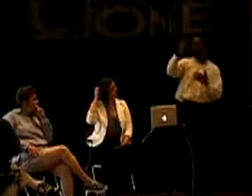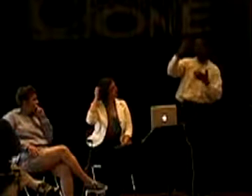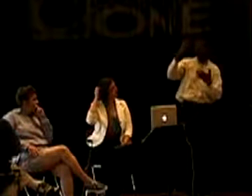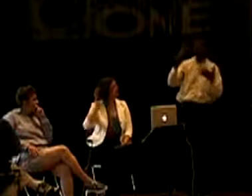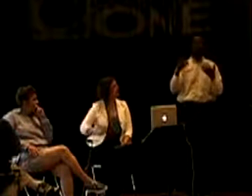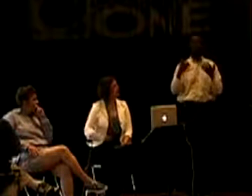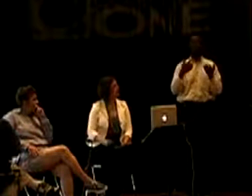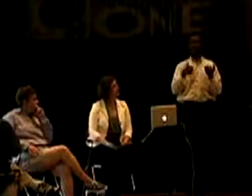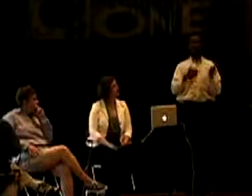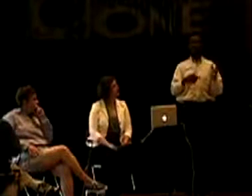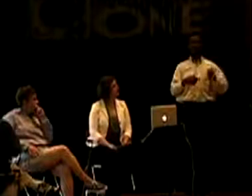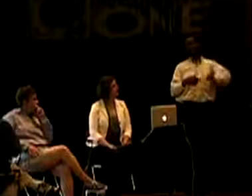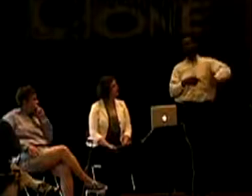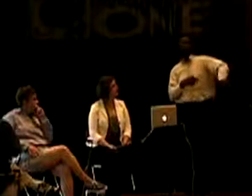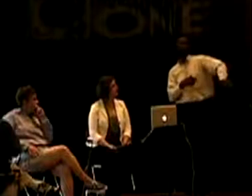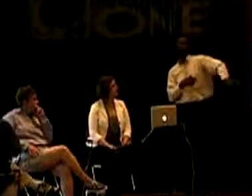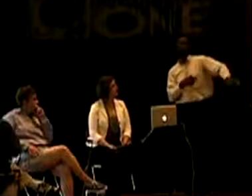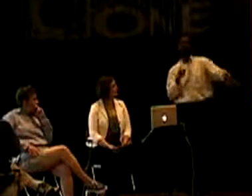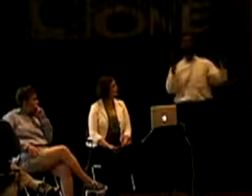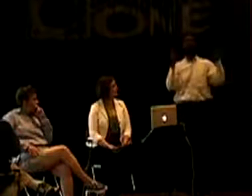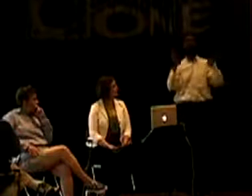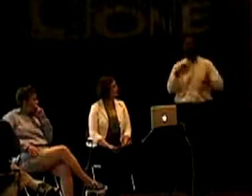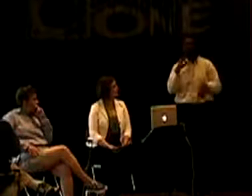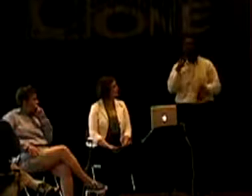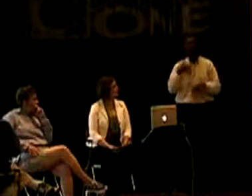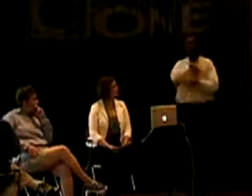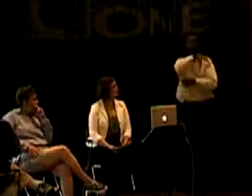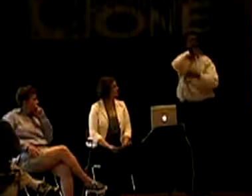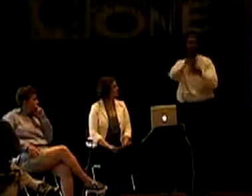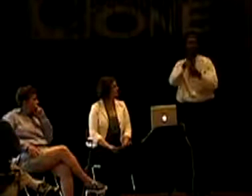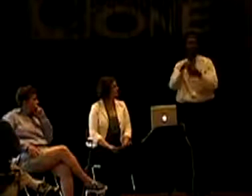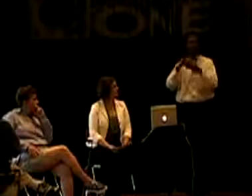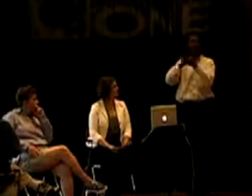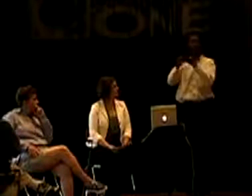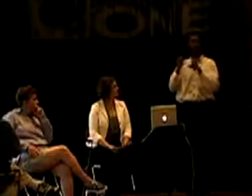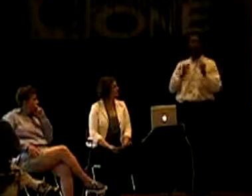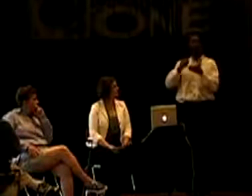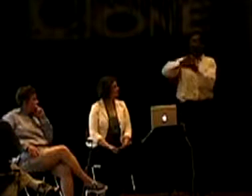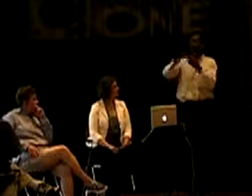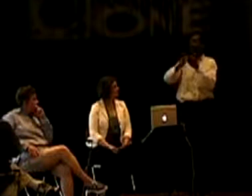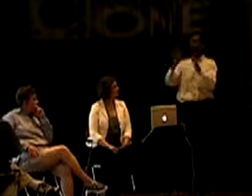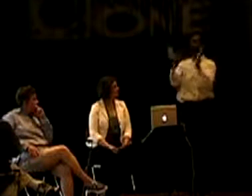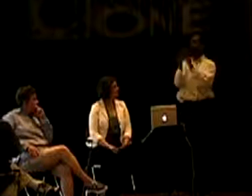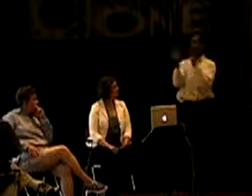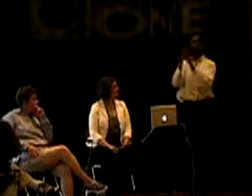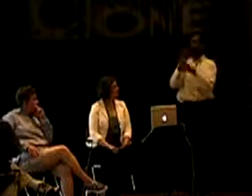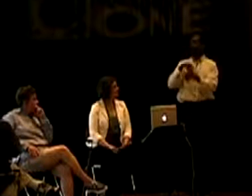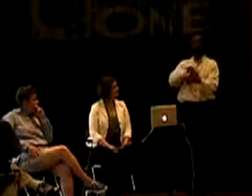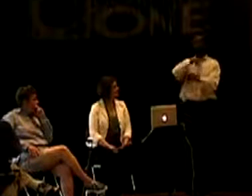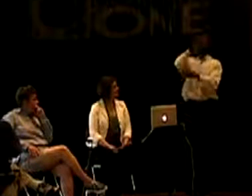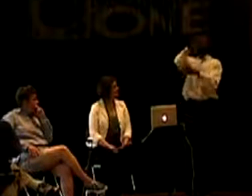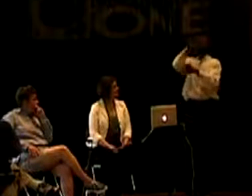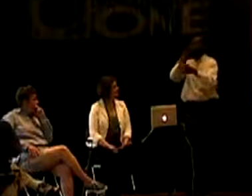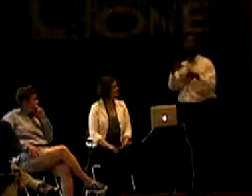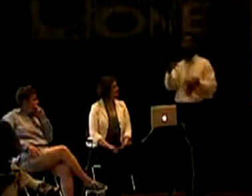got into Playwrights Week at the LARC, Play Development Center in New York, and I thought, oh no, now I have